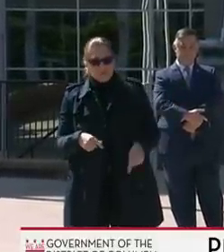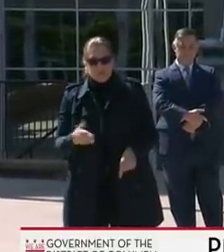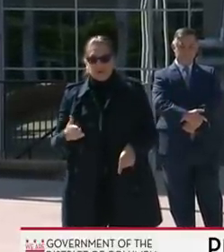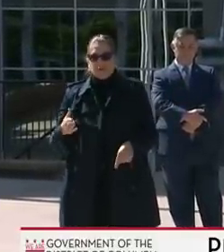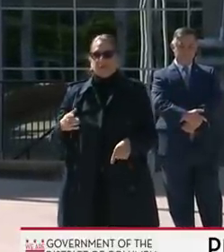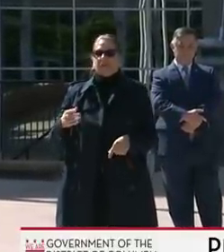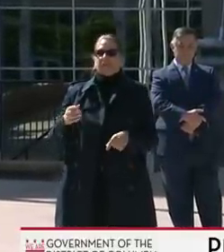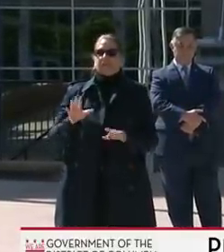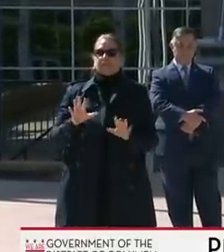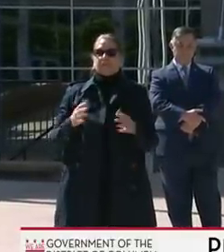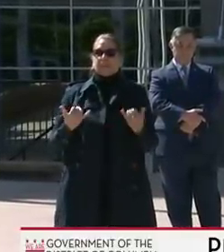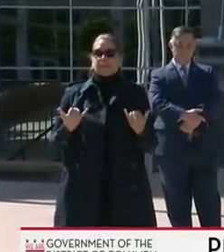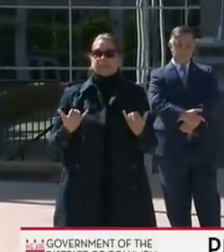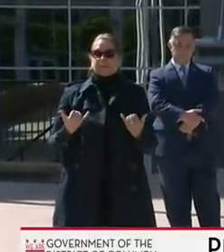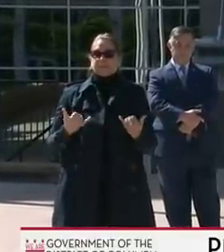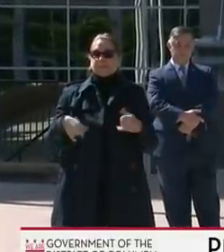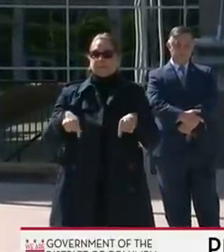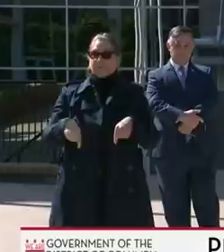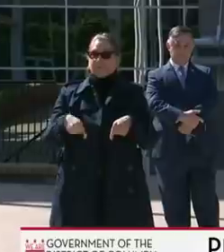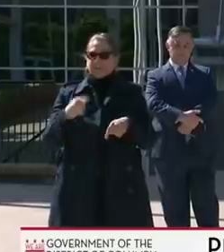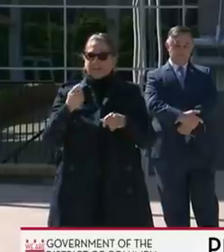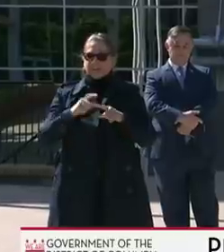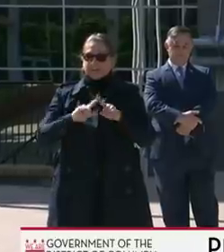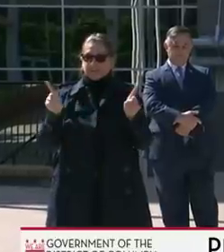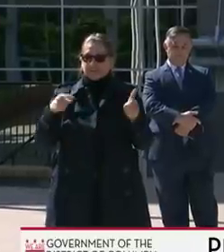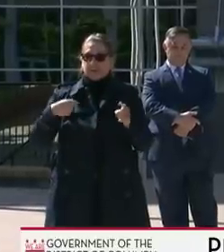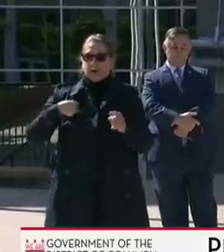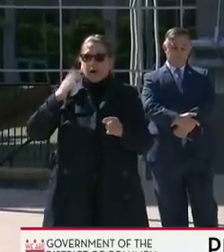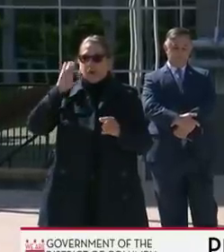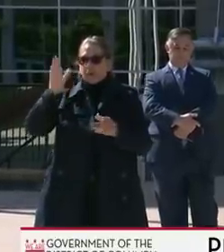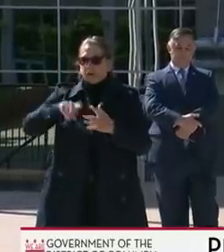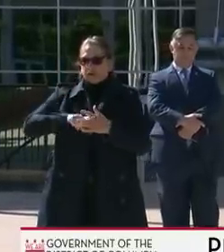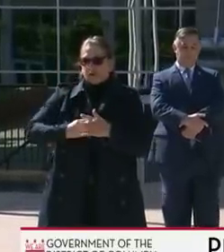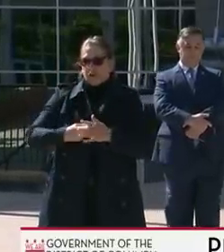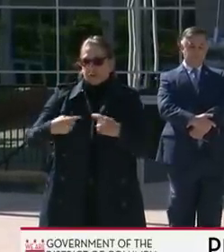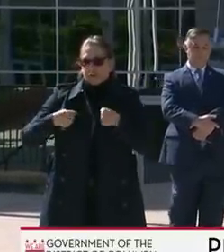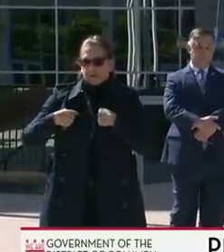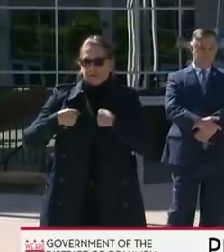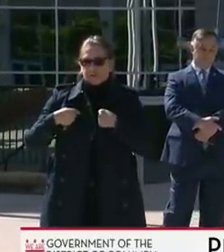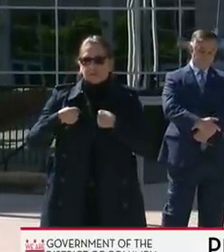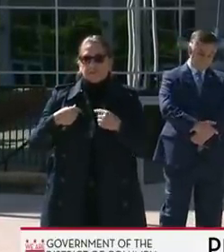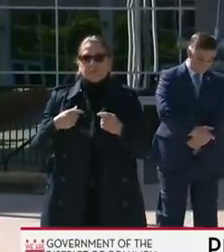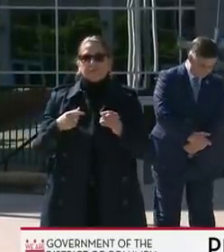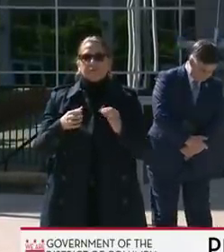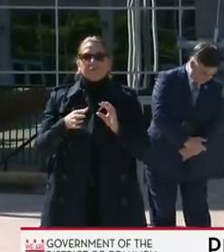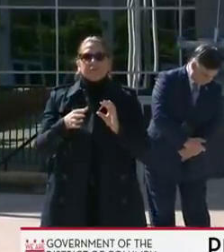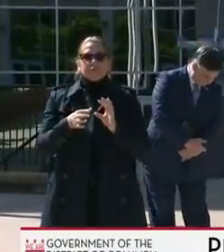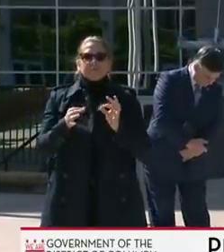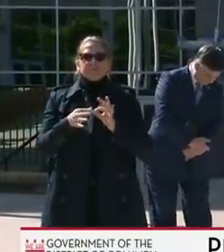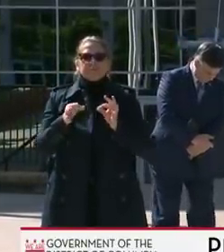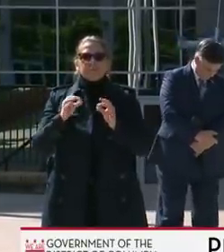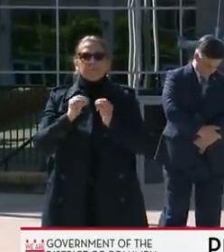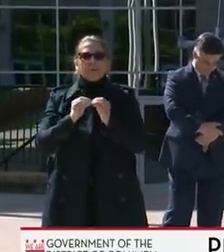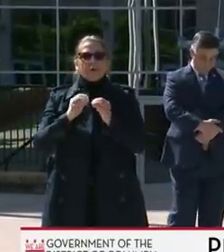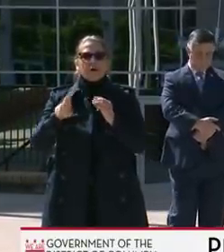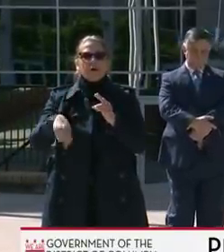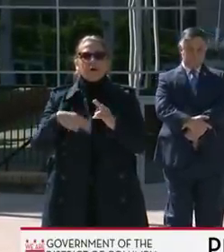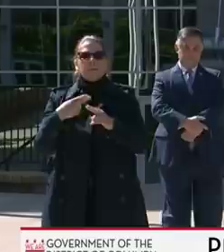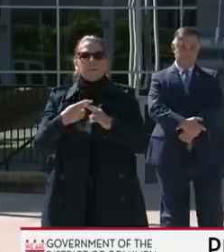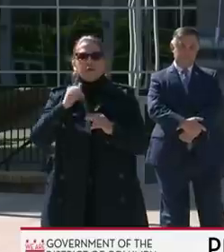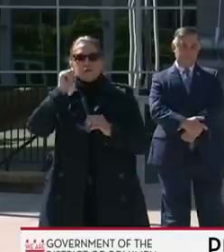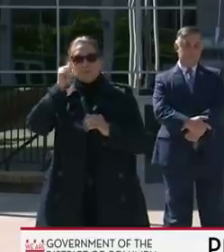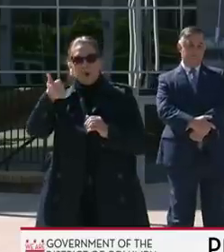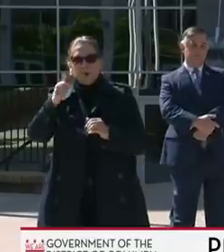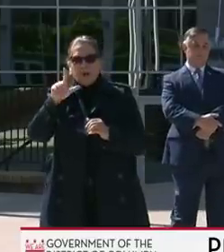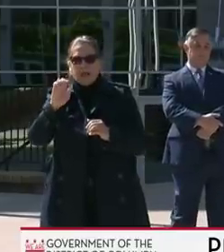I'm starting off and I'm going to talk about tomorrow's legislative meeting. Tomorrow is a regular legislative meeting. The council meets